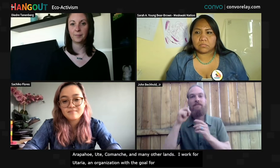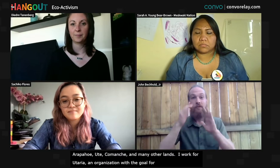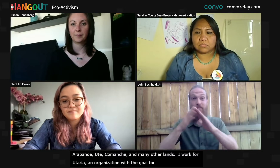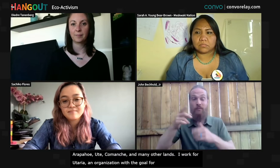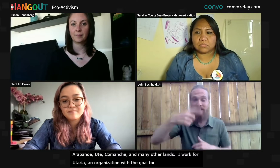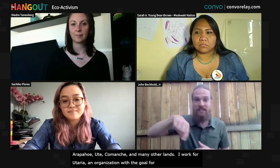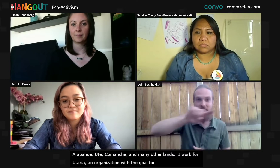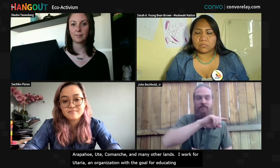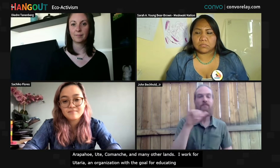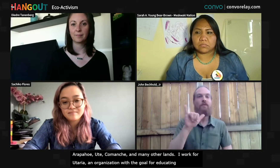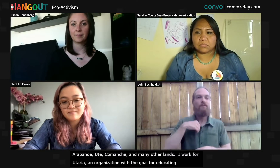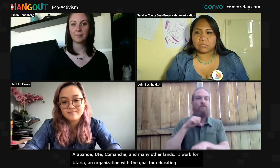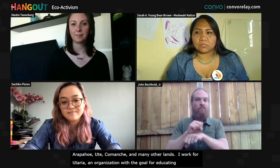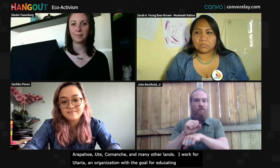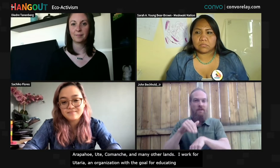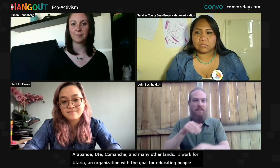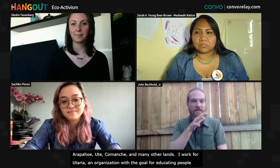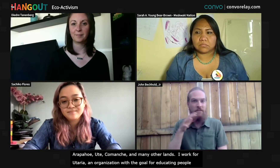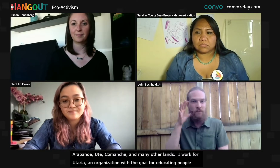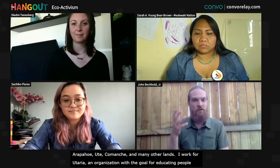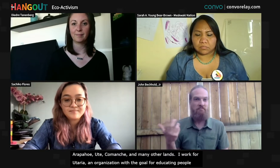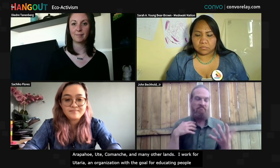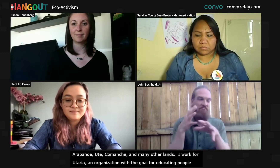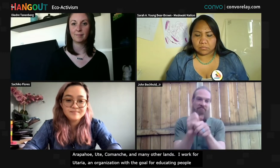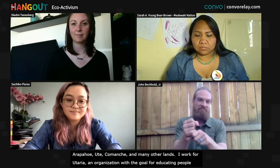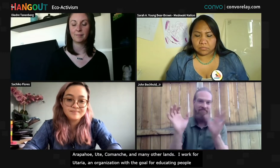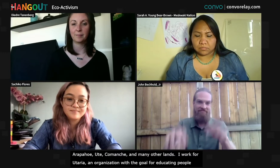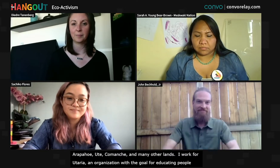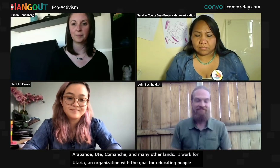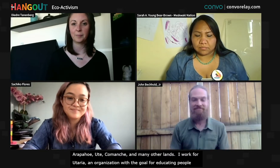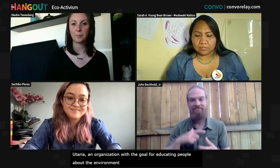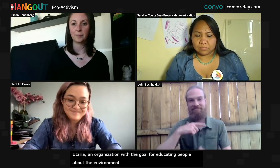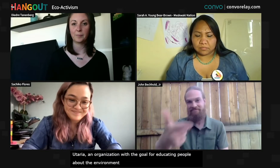people about the environment in ASL, and I also work on a farm.